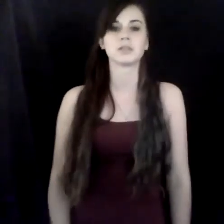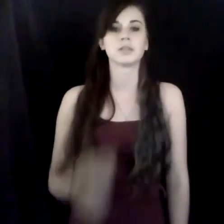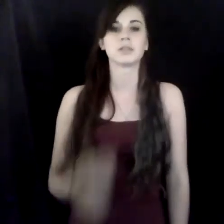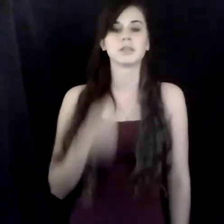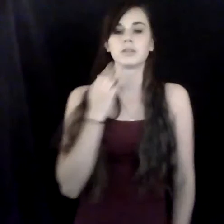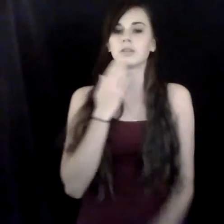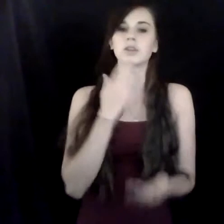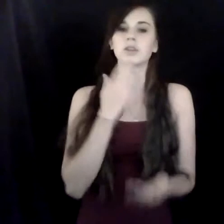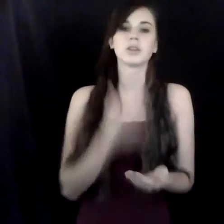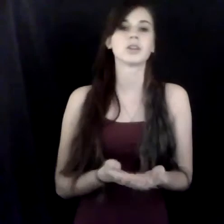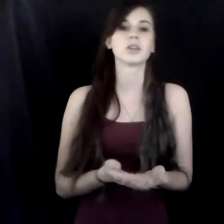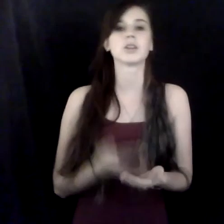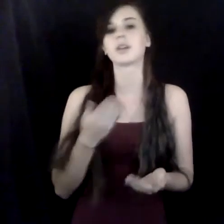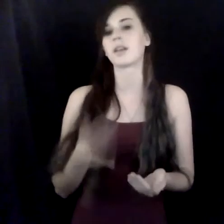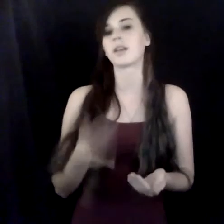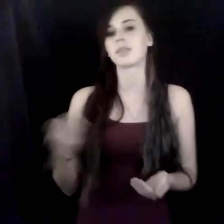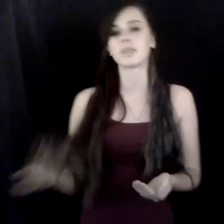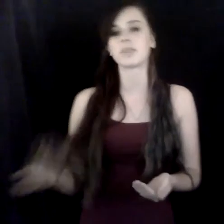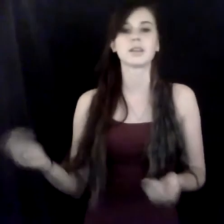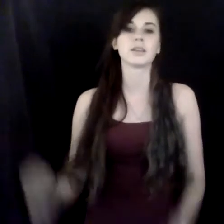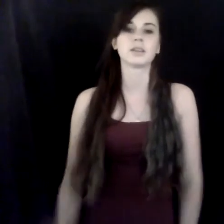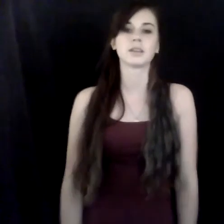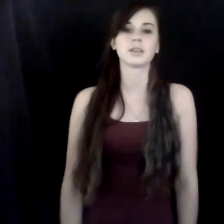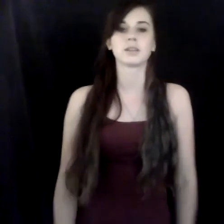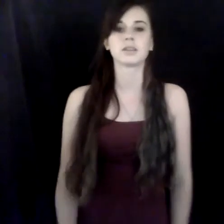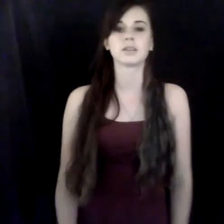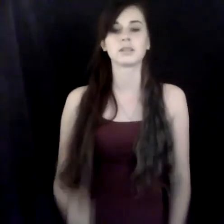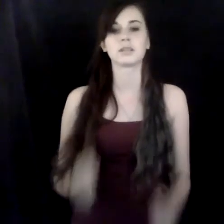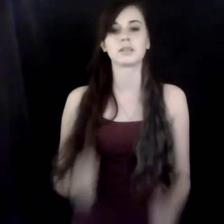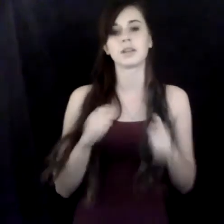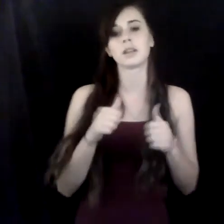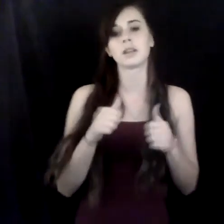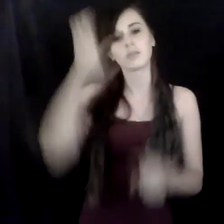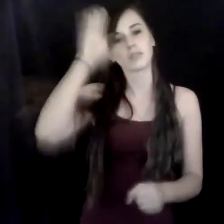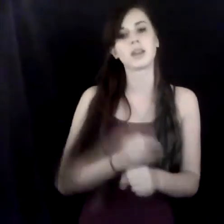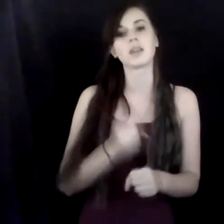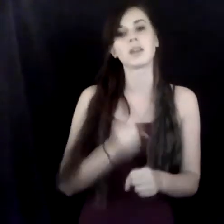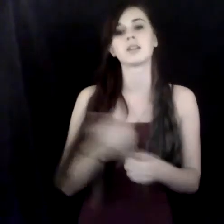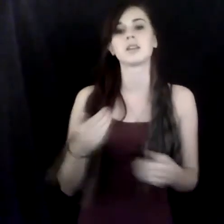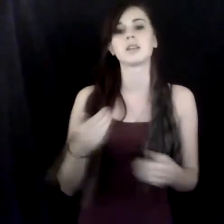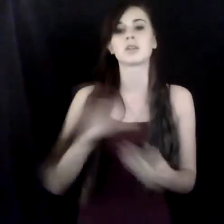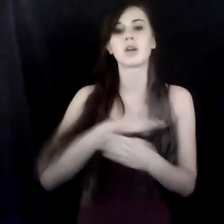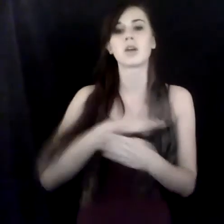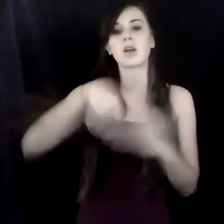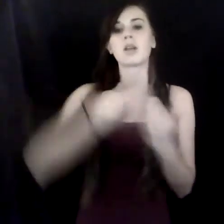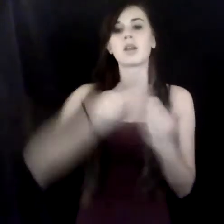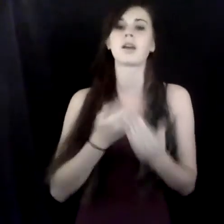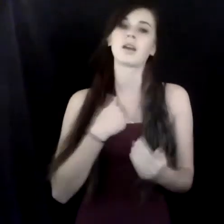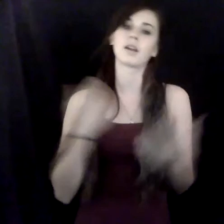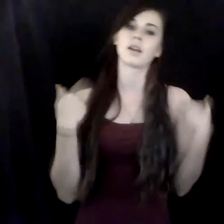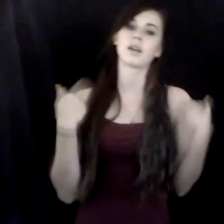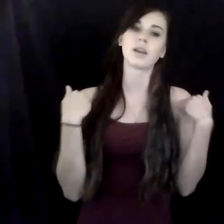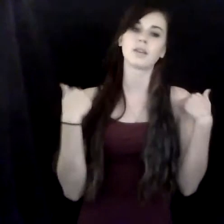Well good faith A little faith is all I have